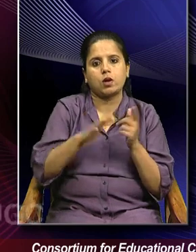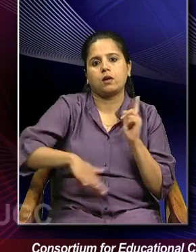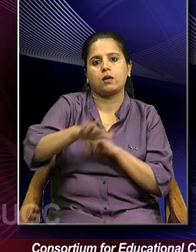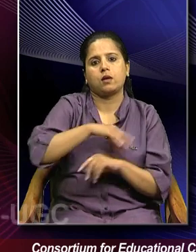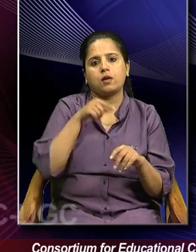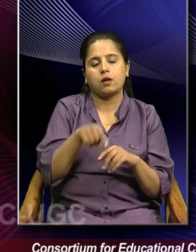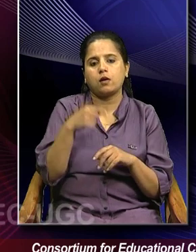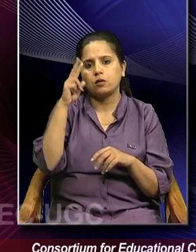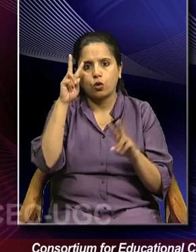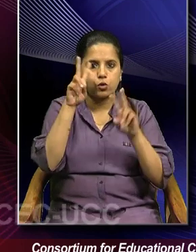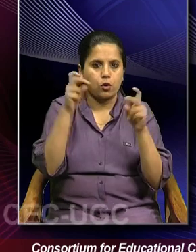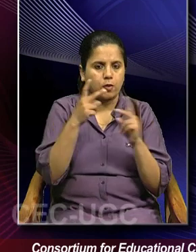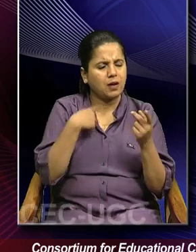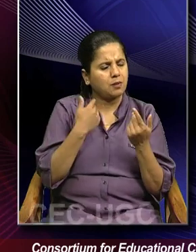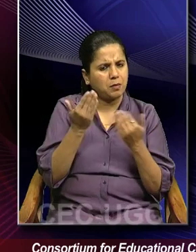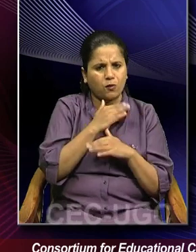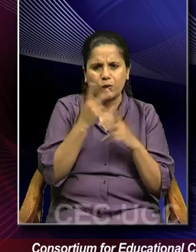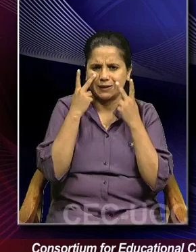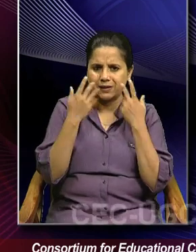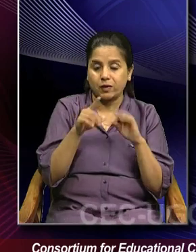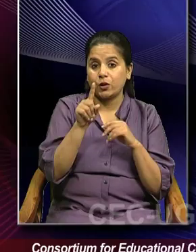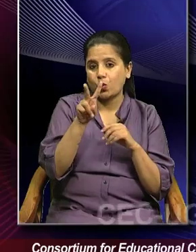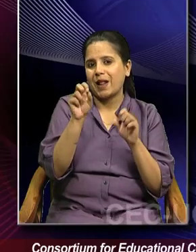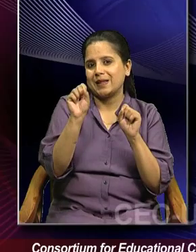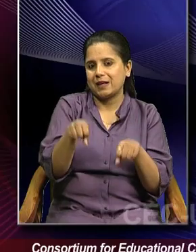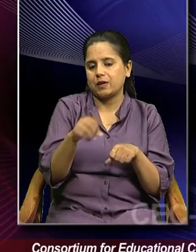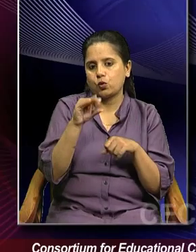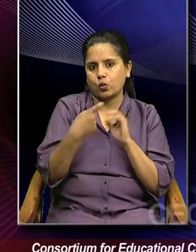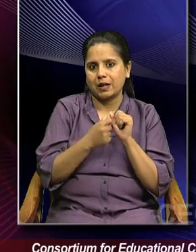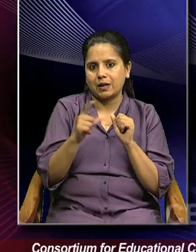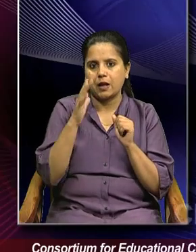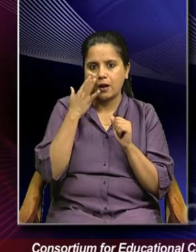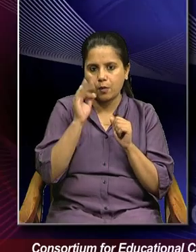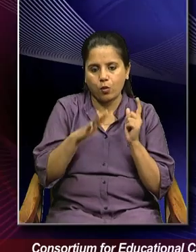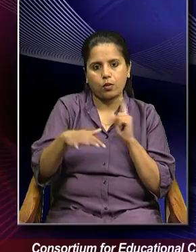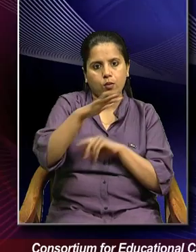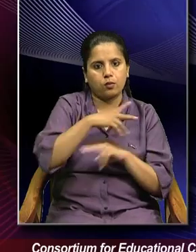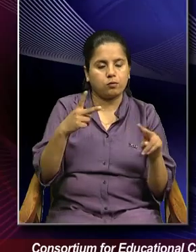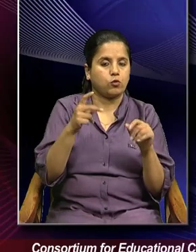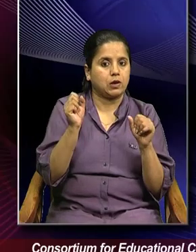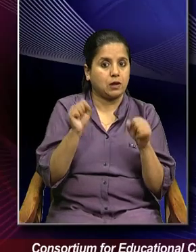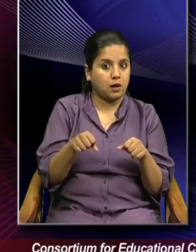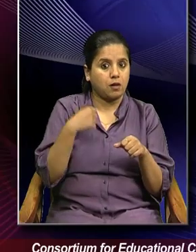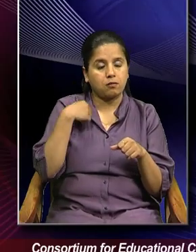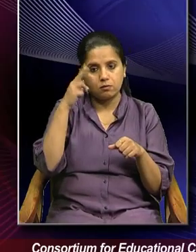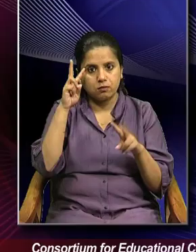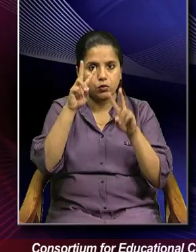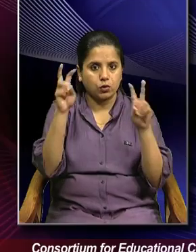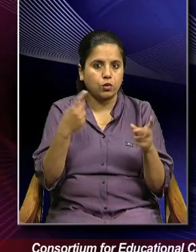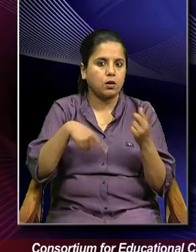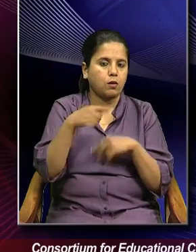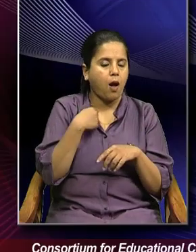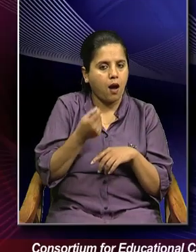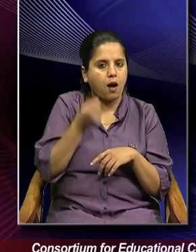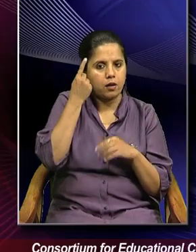of concerns. Yes, we just saw that the 12 critical areas of concern, and let's understand